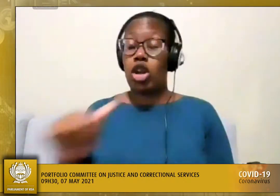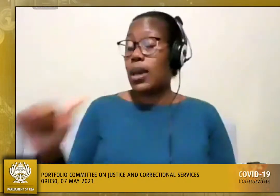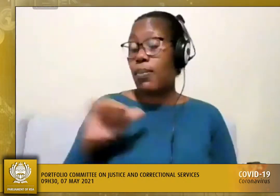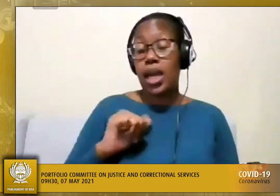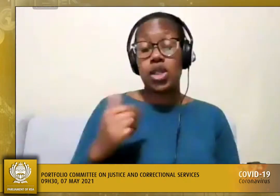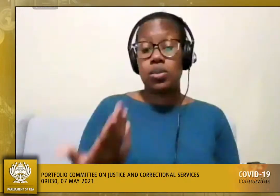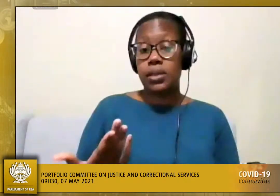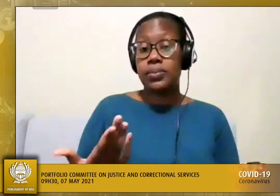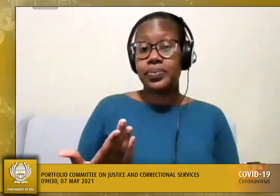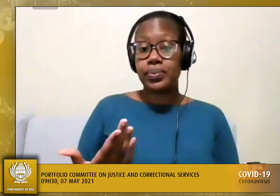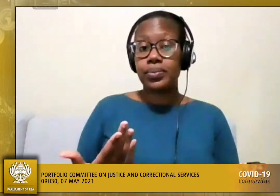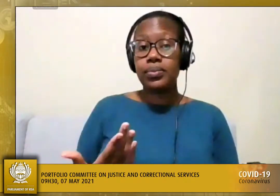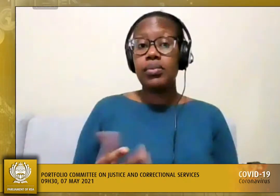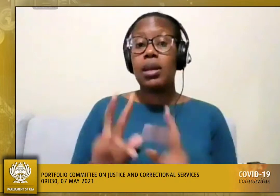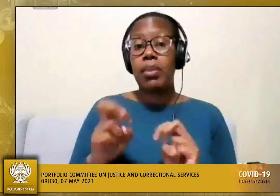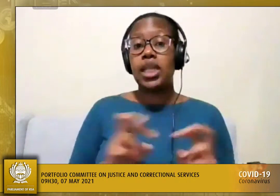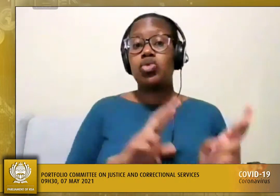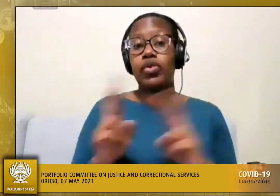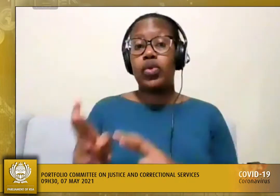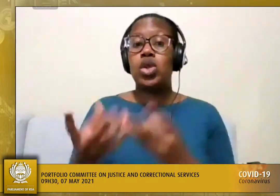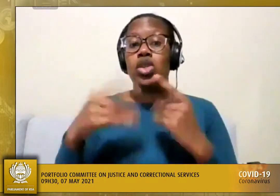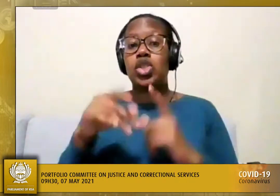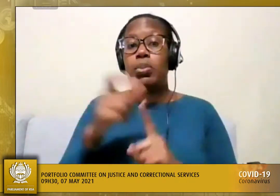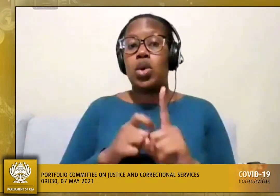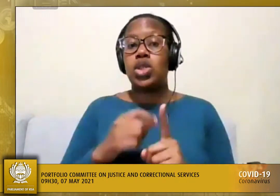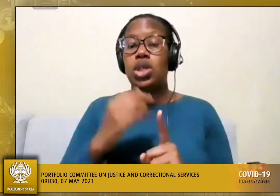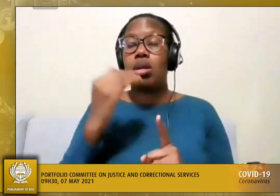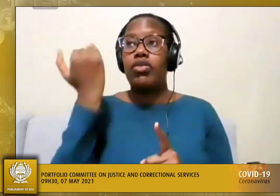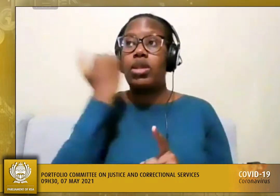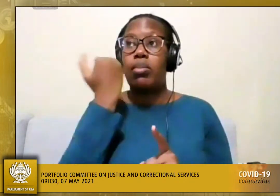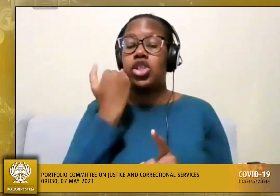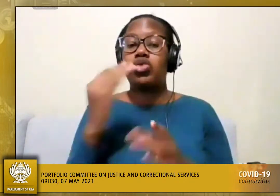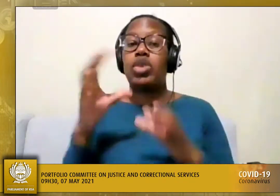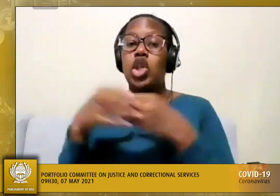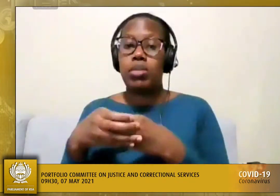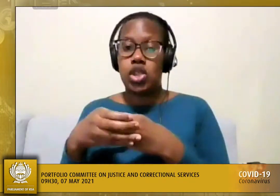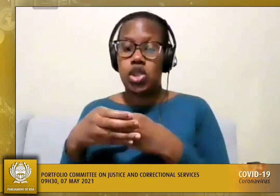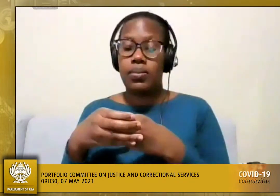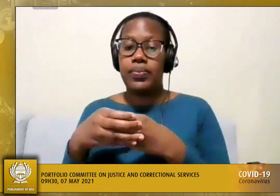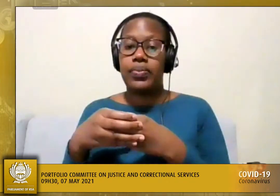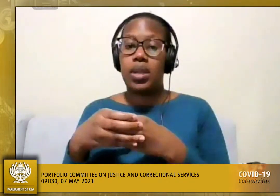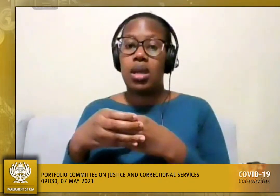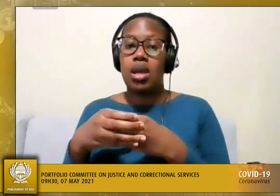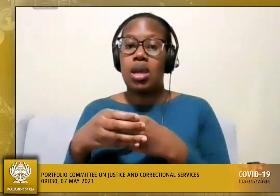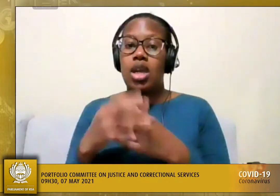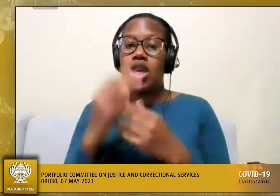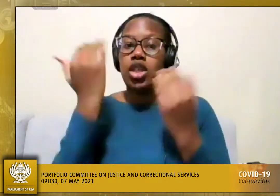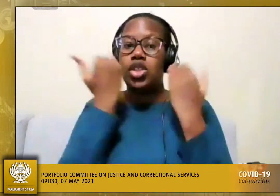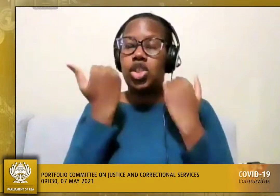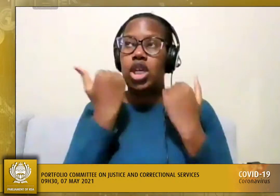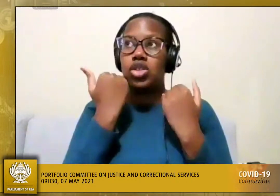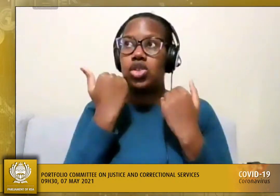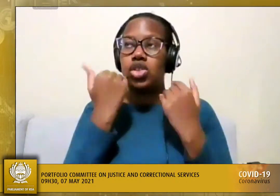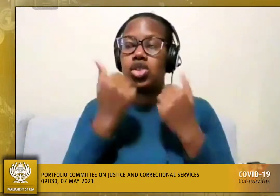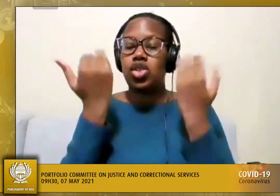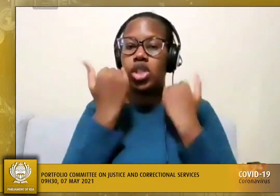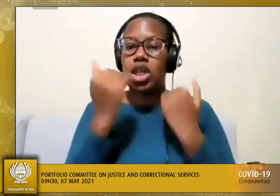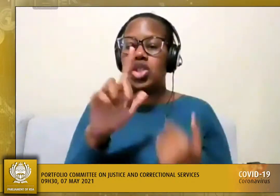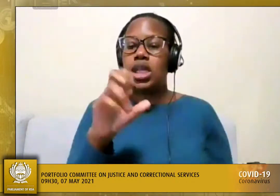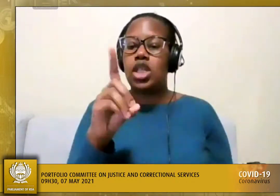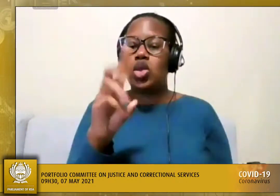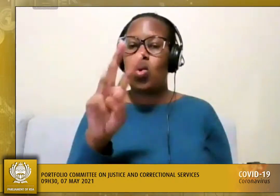I've referred the matter to the chairperson of the magistrates commission uh judge ledwaba so I'm